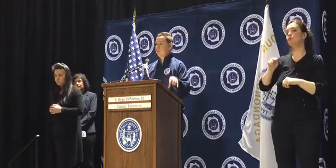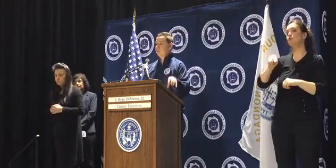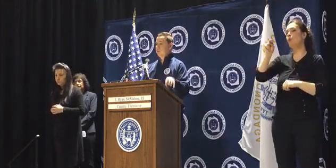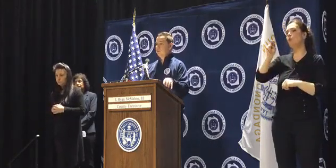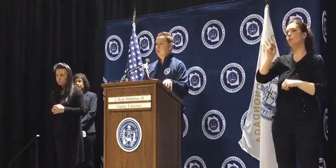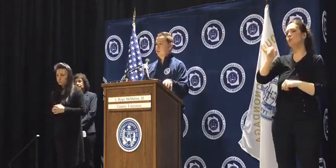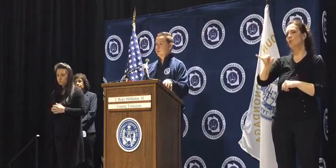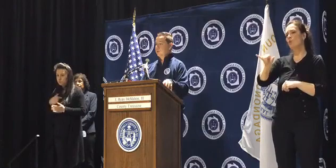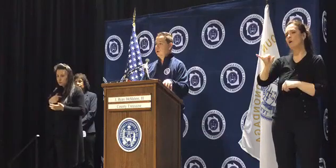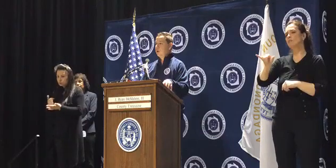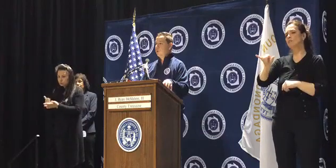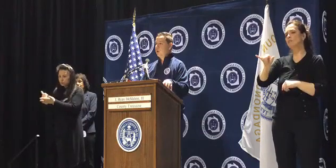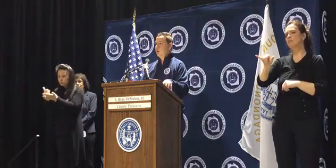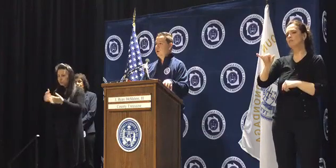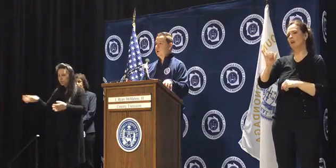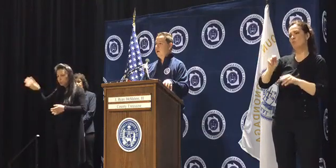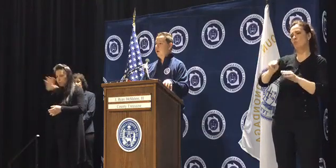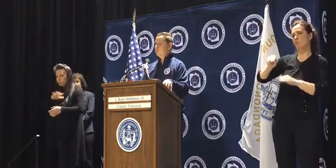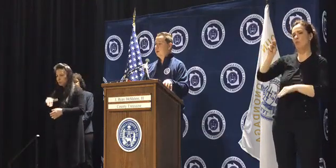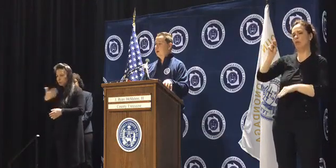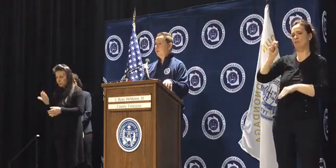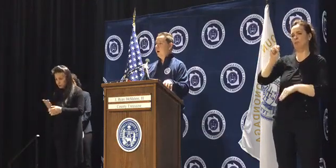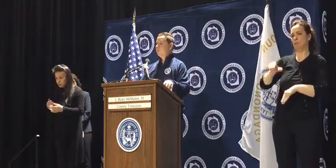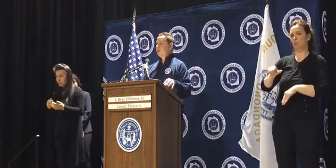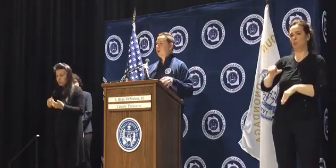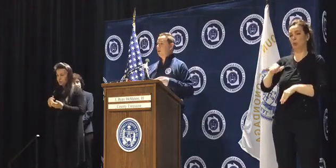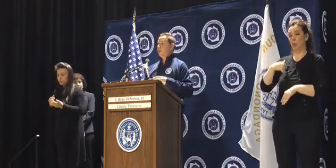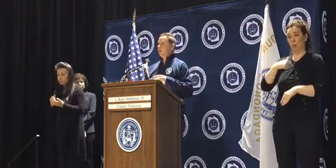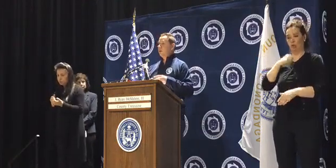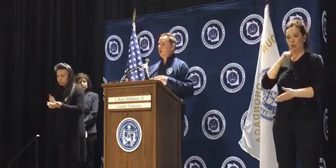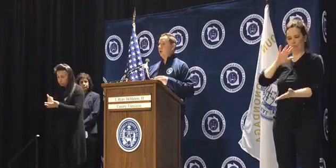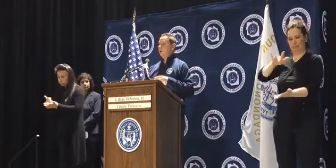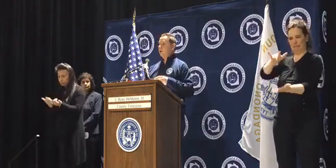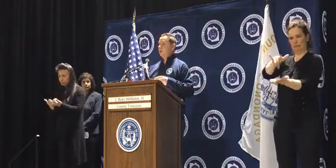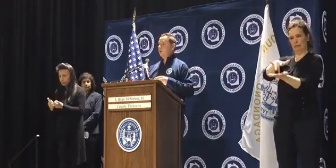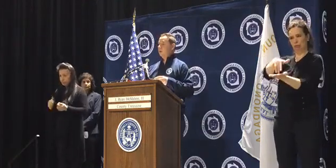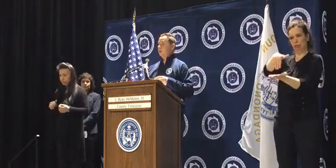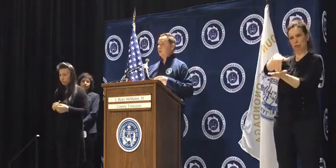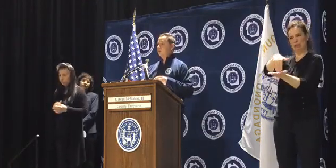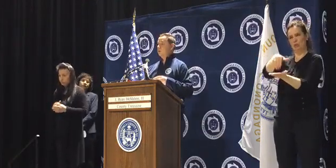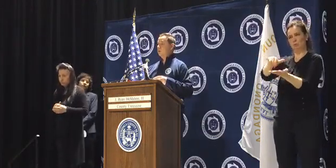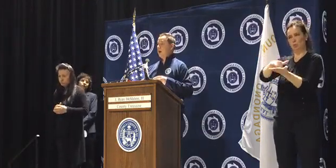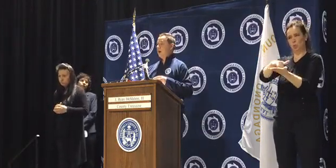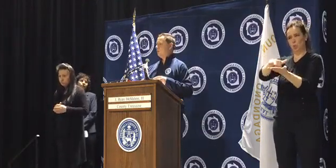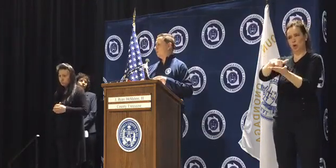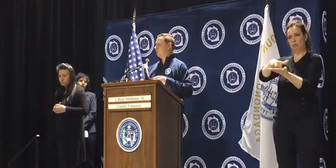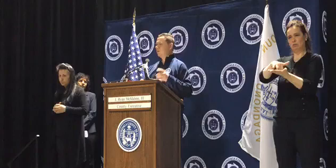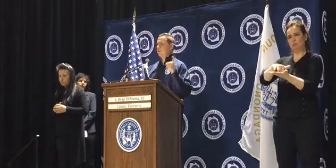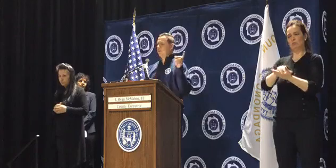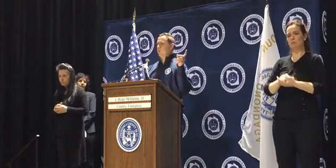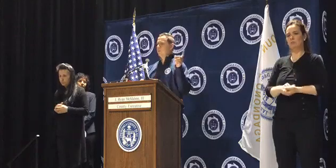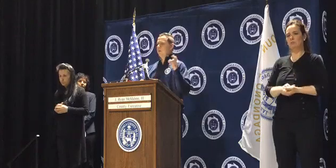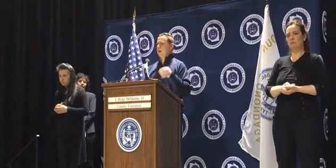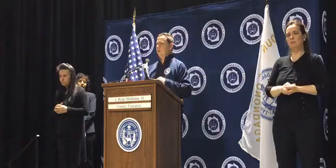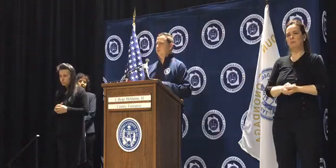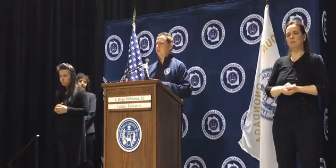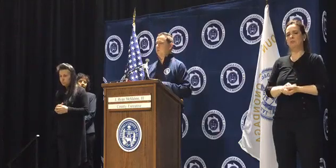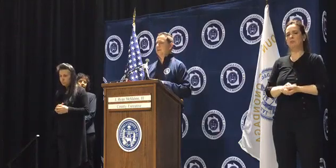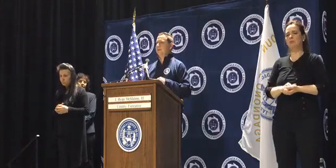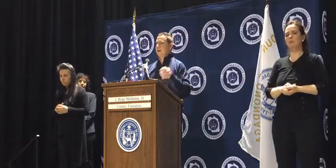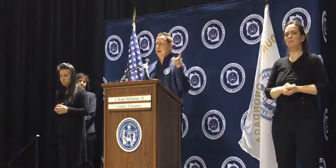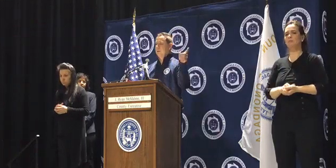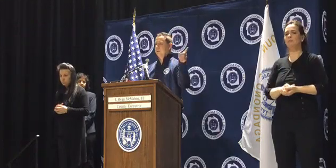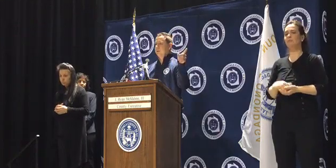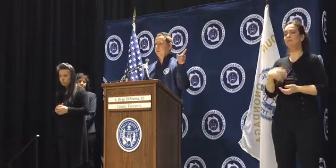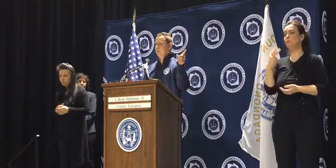this virus. We have upstate. Upstate, there's two state maybe there's I don't know if they have